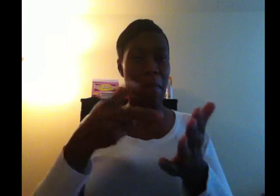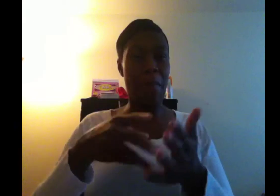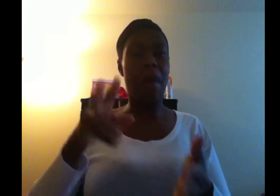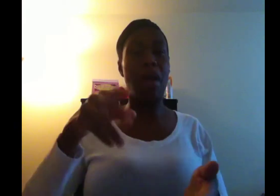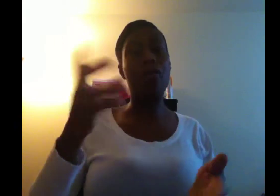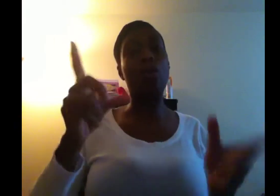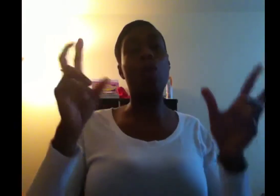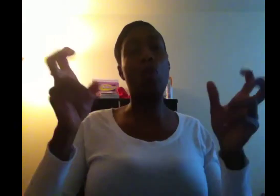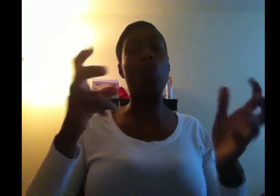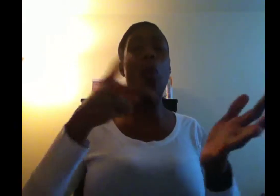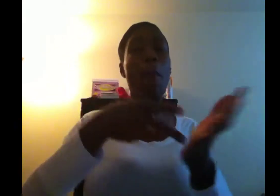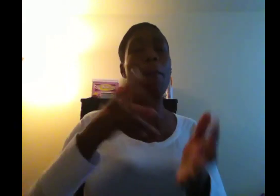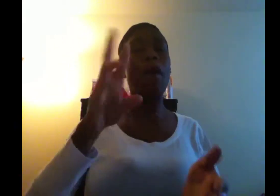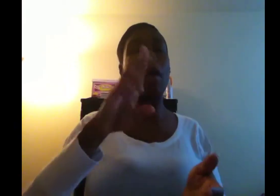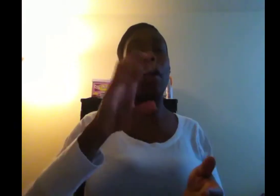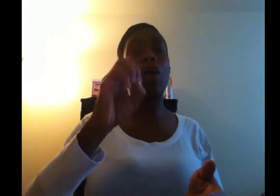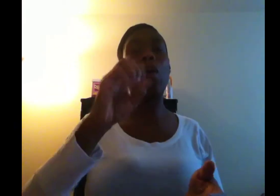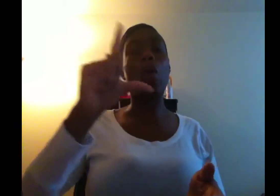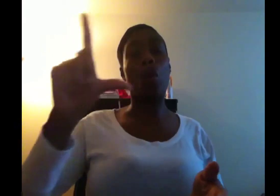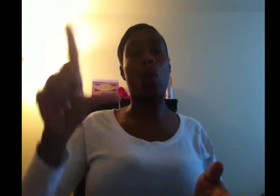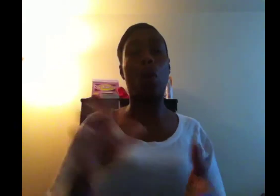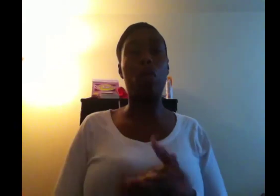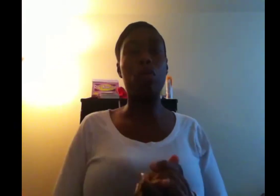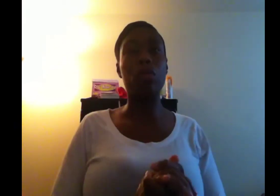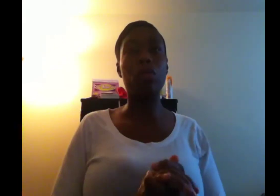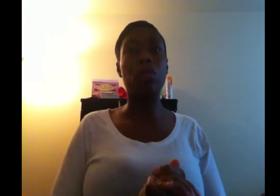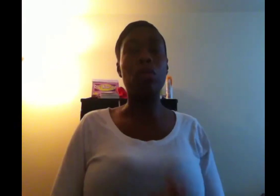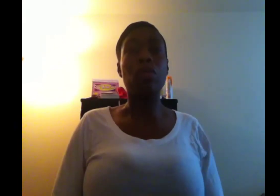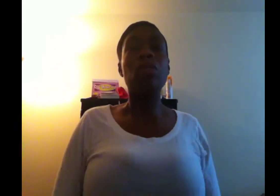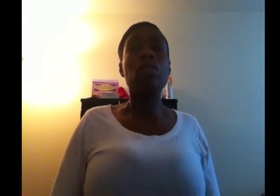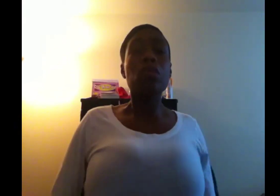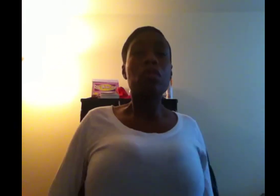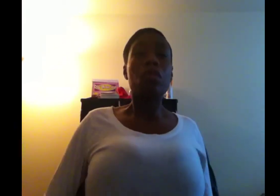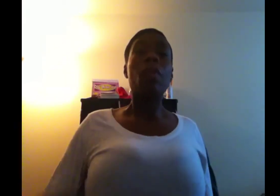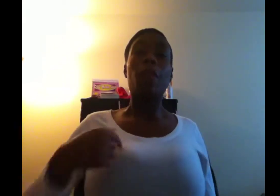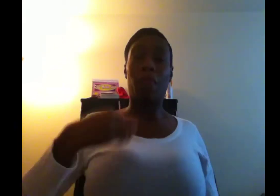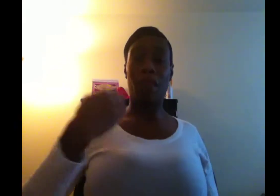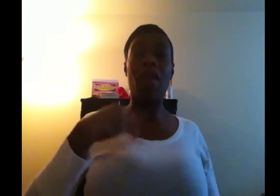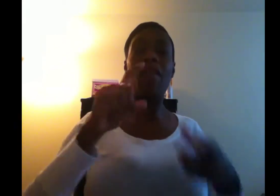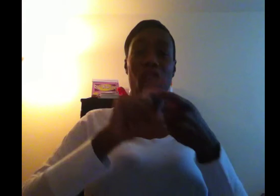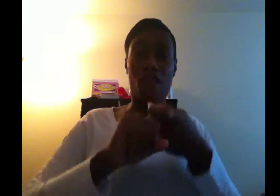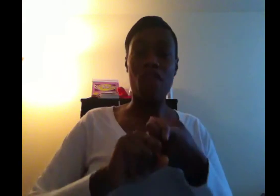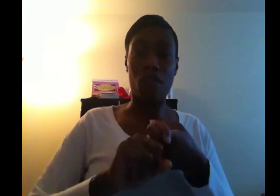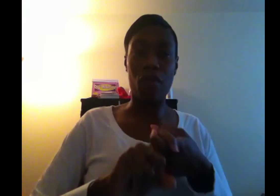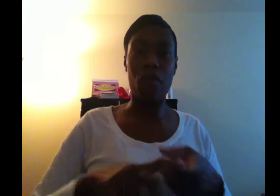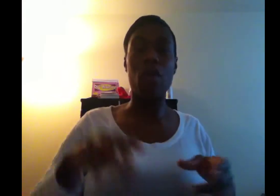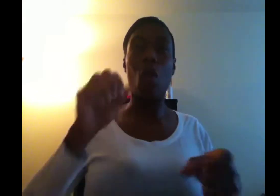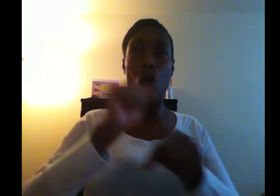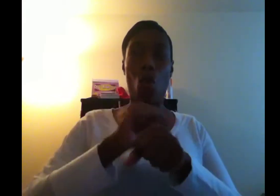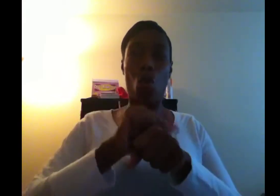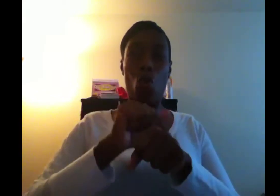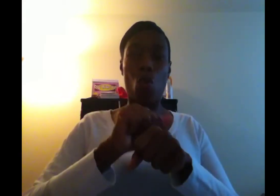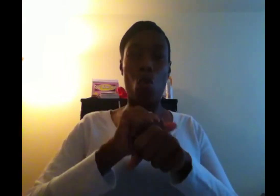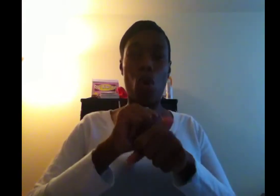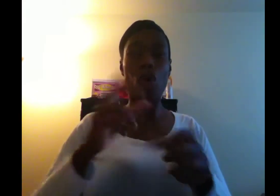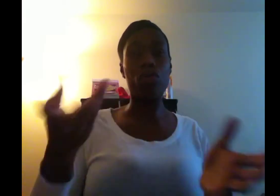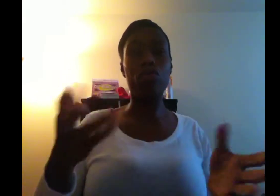that happens. It's actually less complicated than I thought. I had a friend of mine who was a CPA kind of go through the process for me. What usually happens in